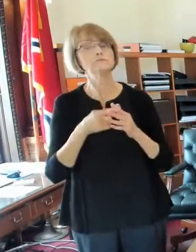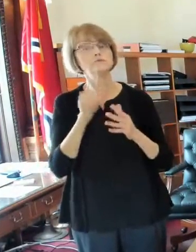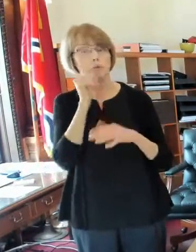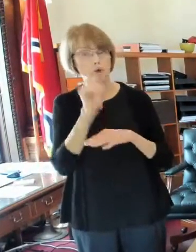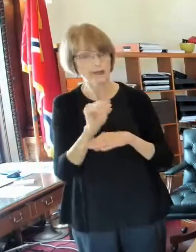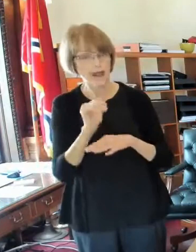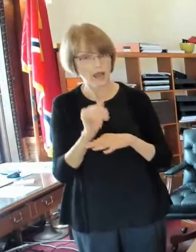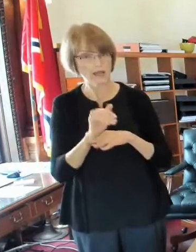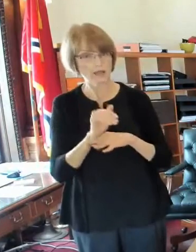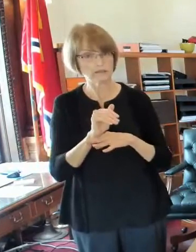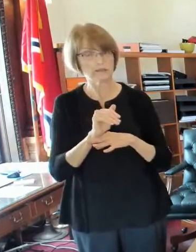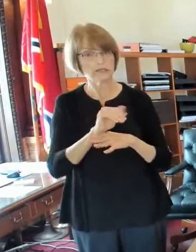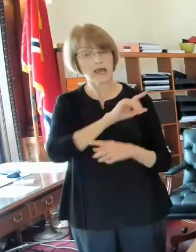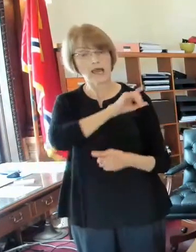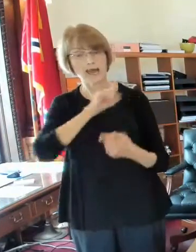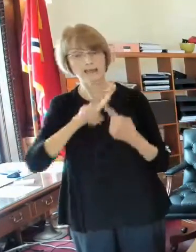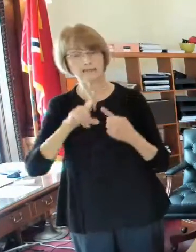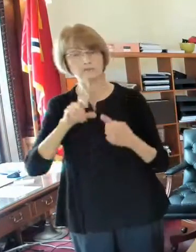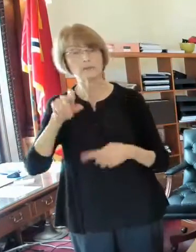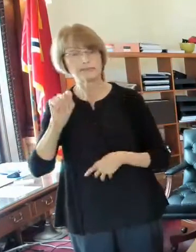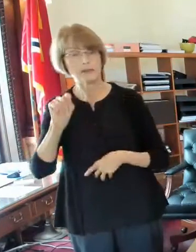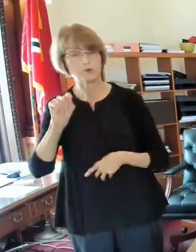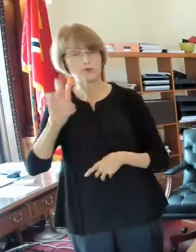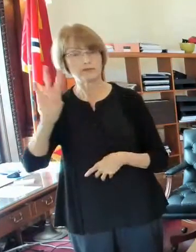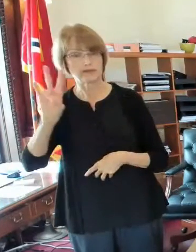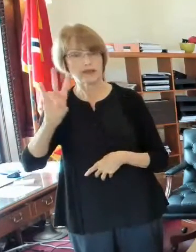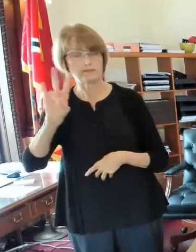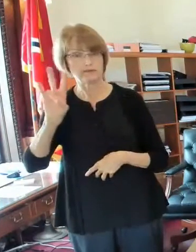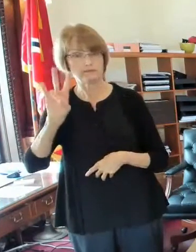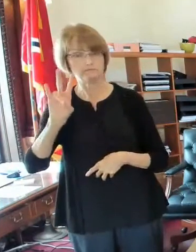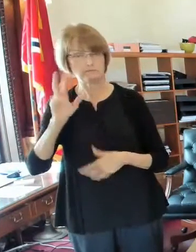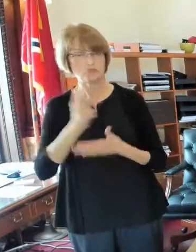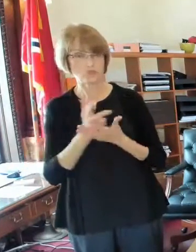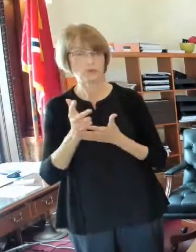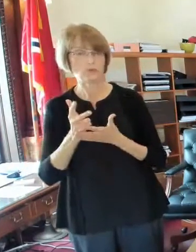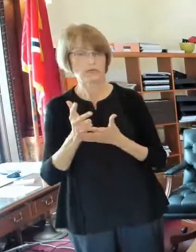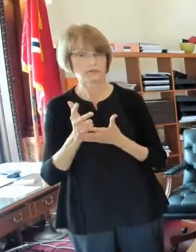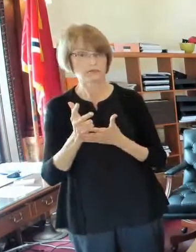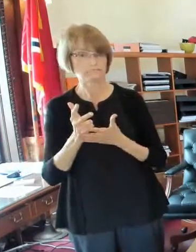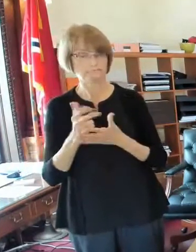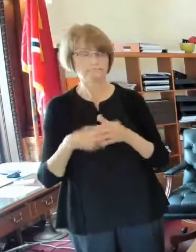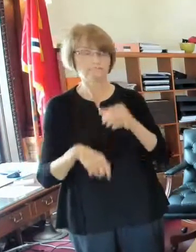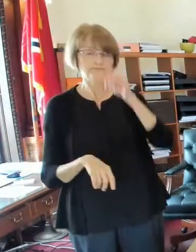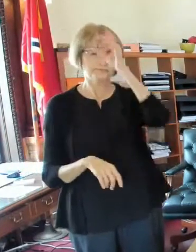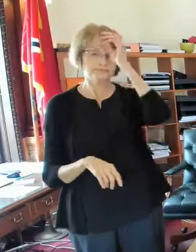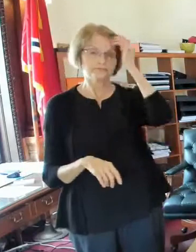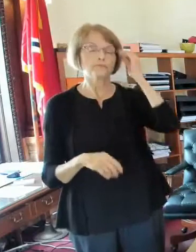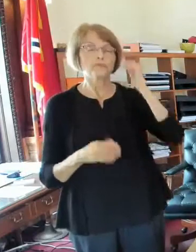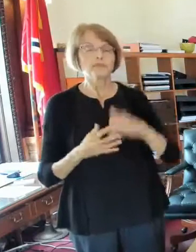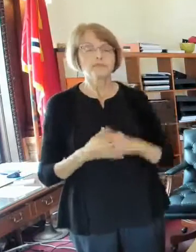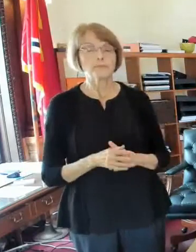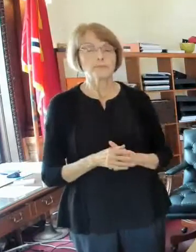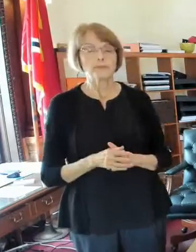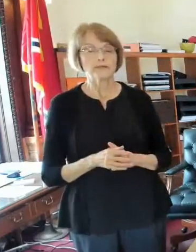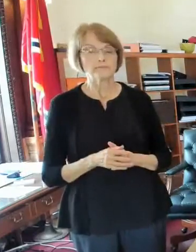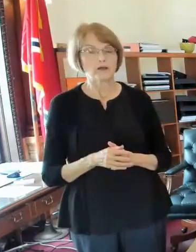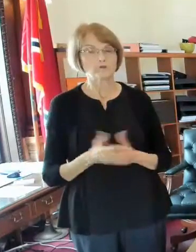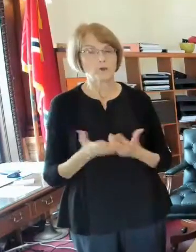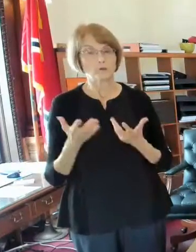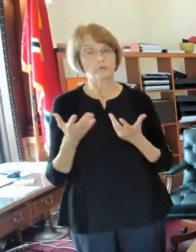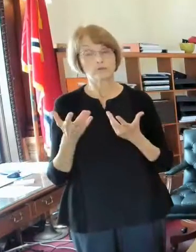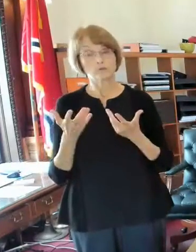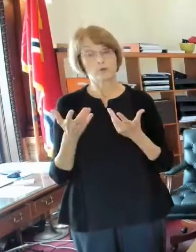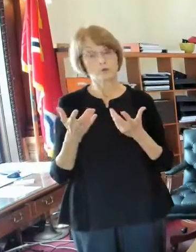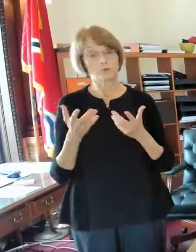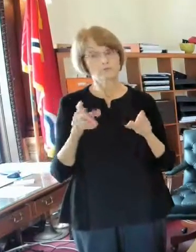stays into effect until September 7th, so just a little over 3 weeks. In addition to closing at 11